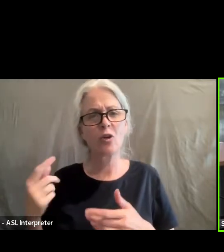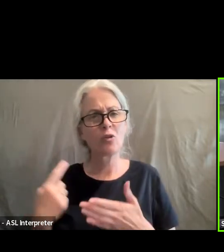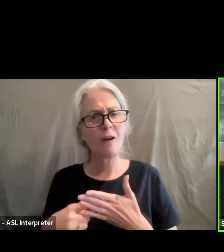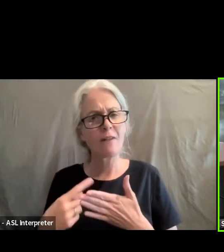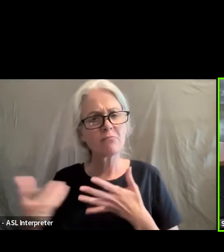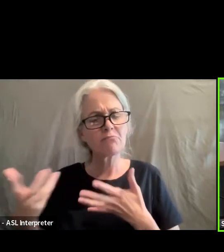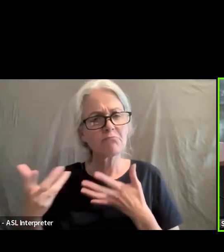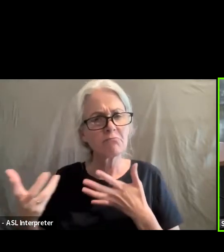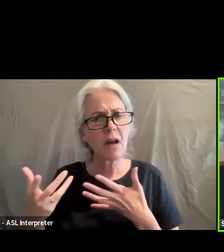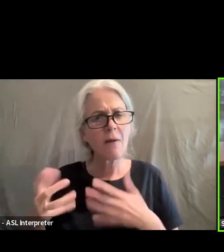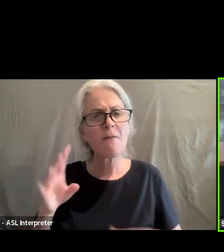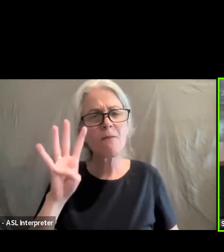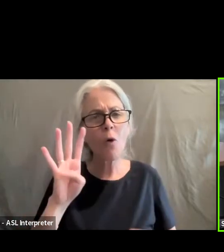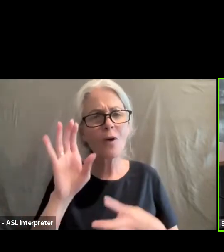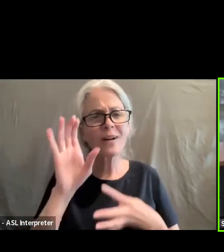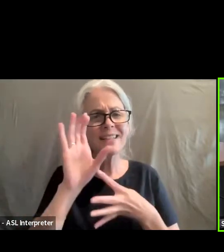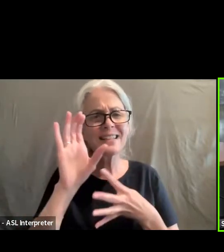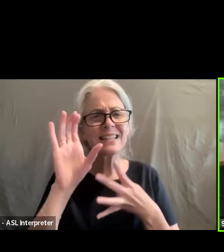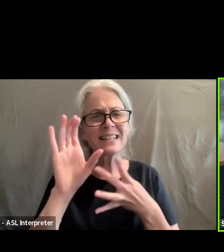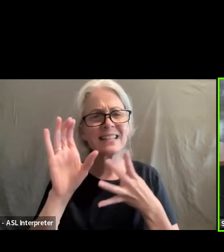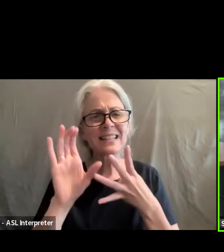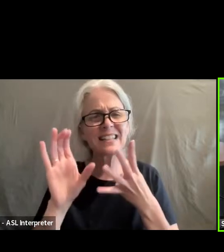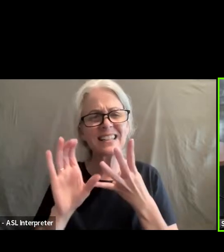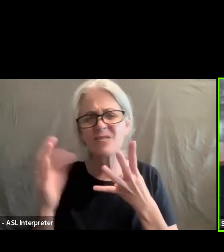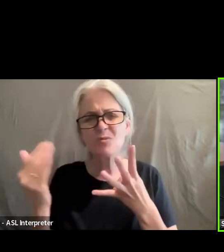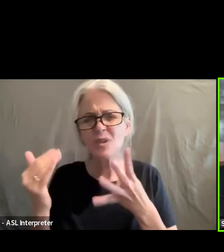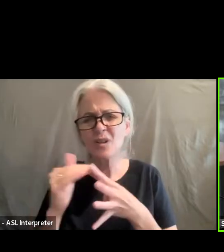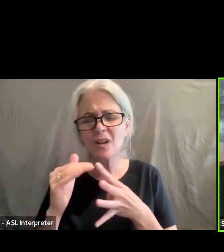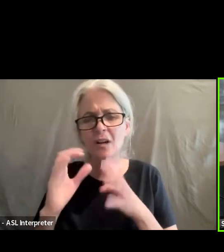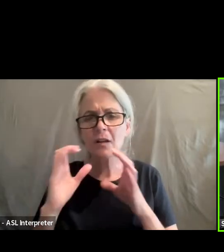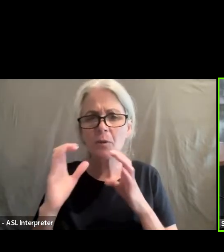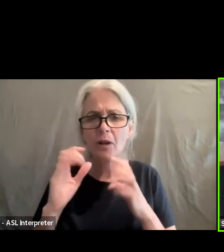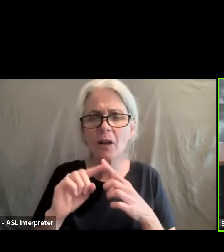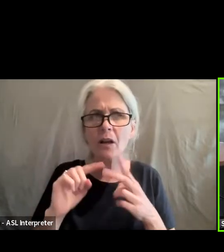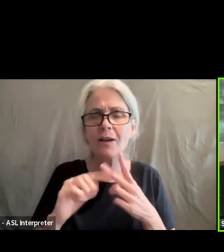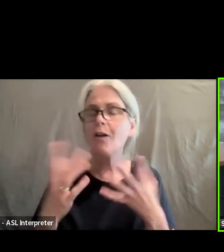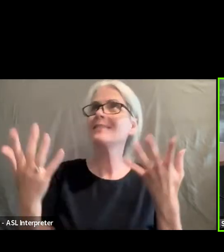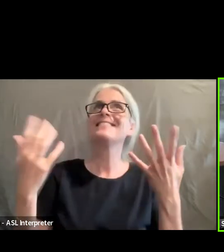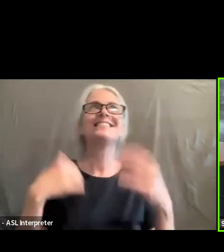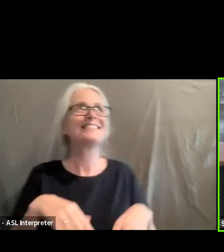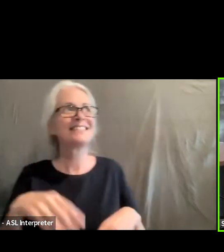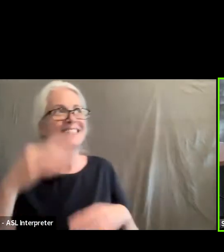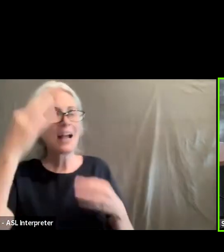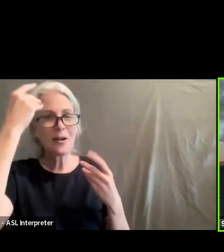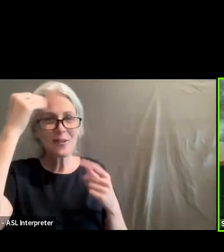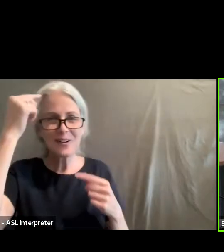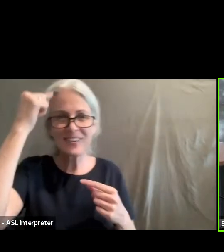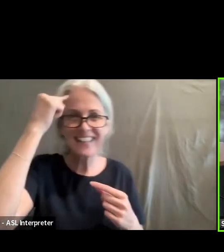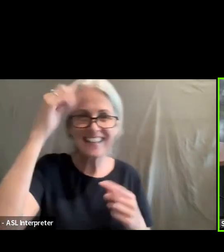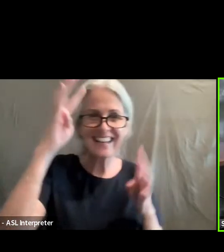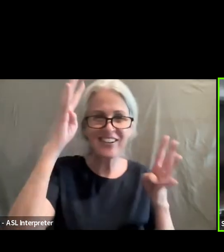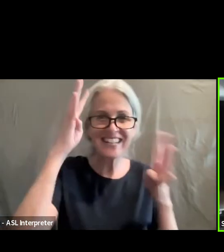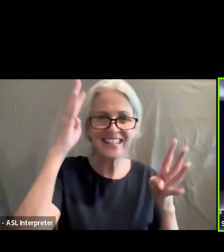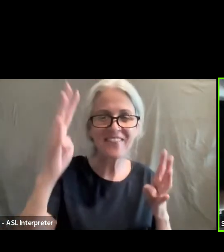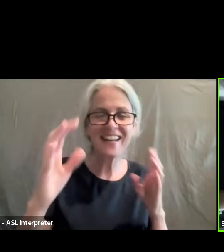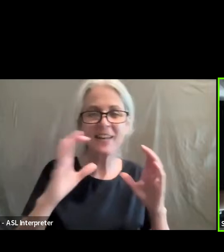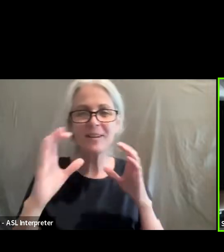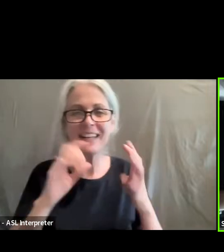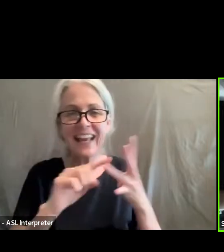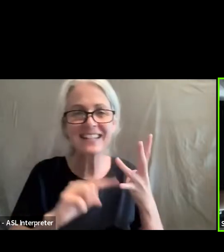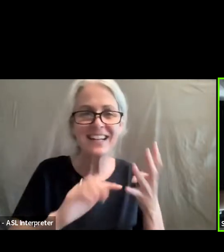C's? Remind me what the 4 C's are: communication. Put me on the spot. Critical thinking, Sorry. creativity,